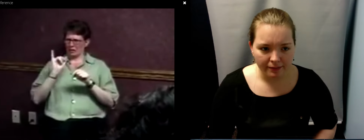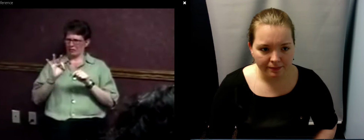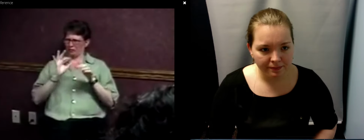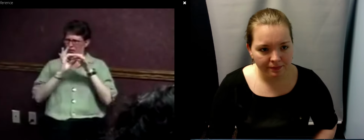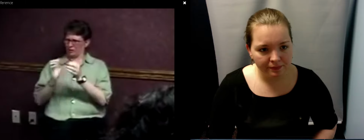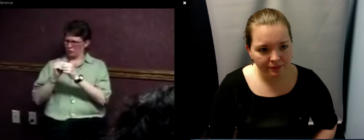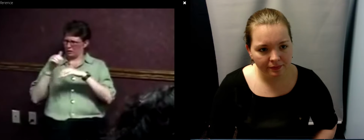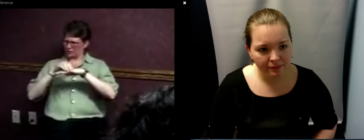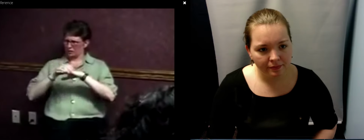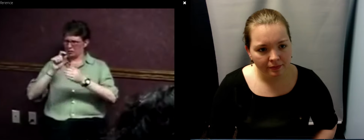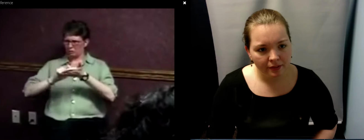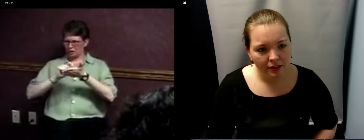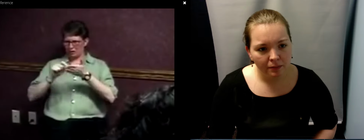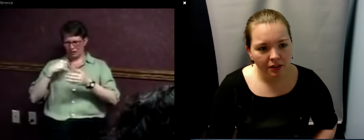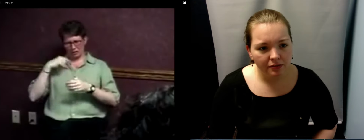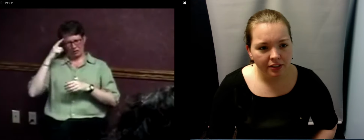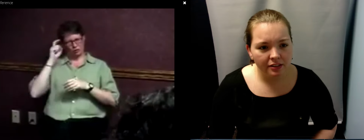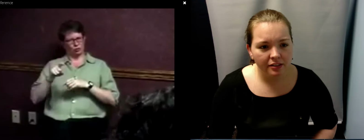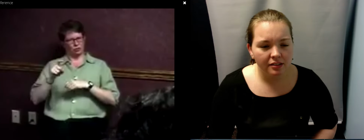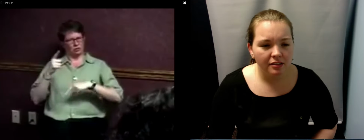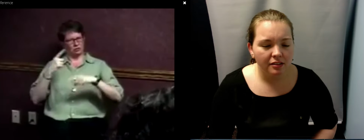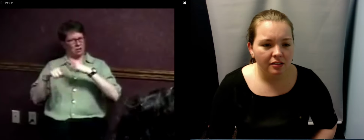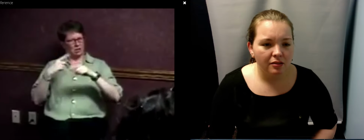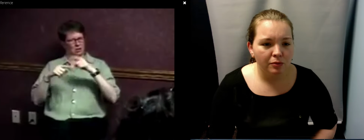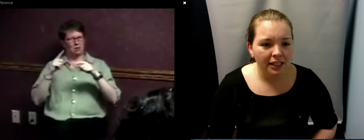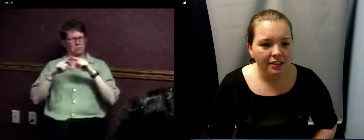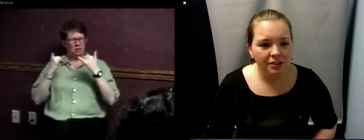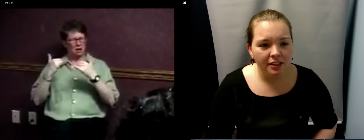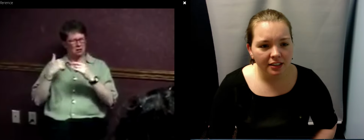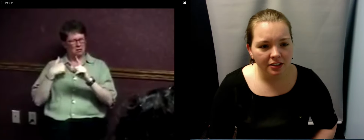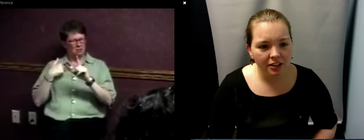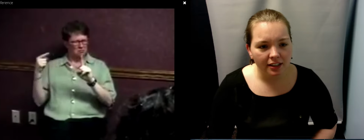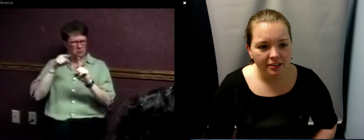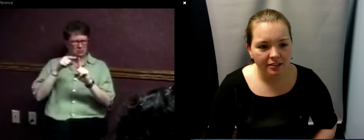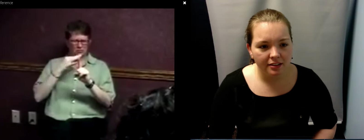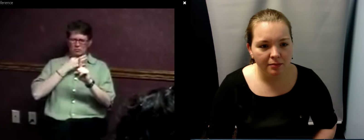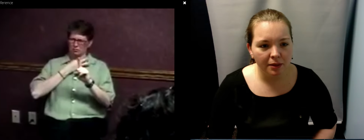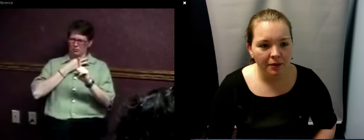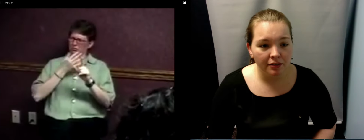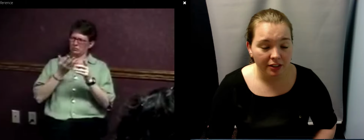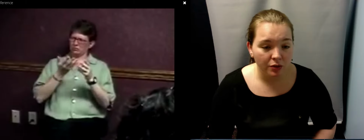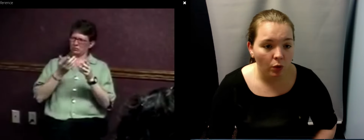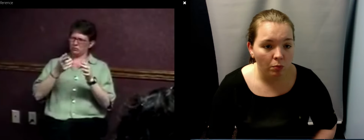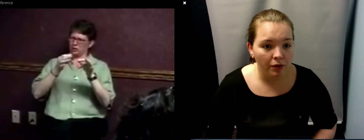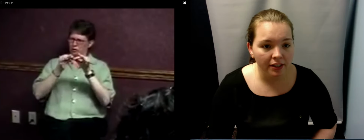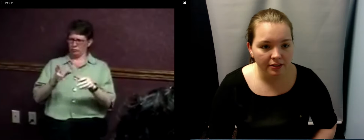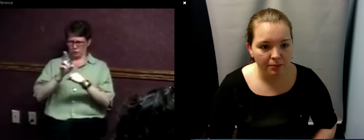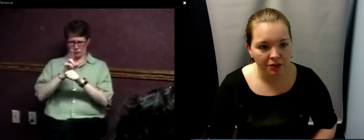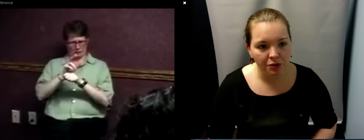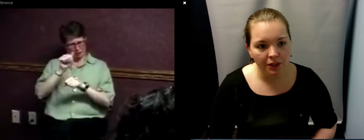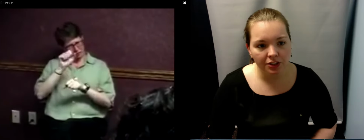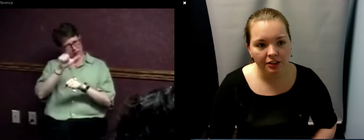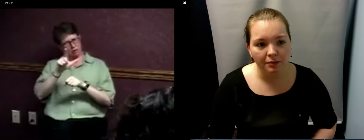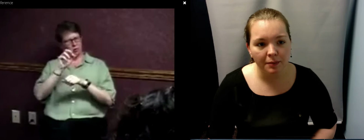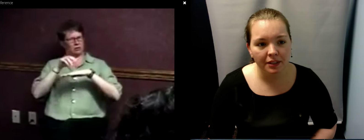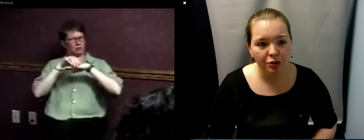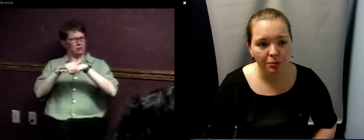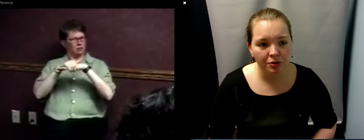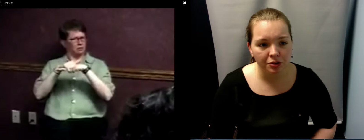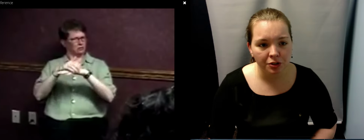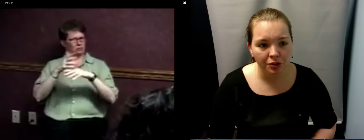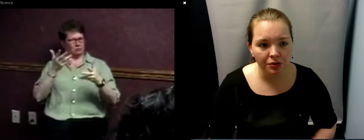Right. But if it's related to the English class, then maybe if that's the whole point is the punctuation, then